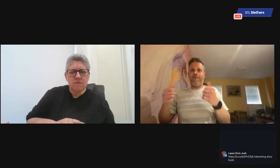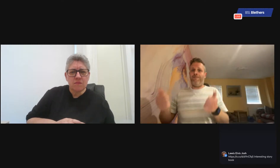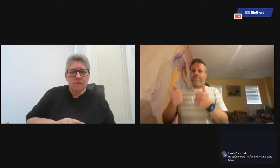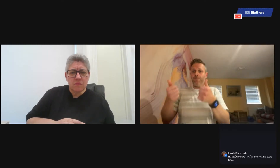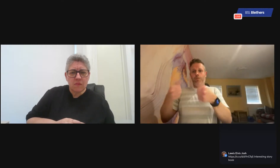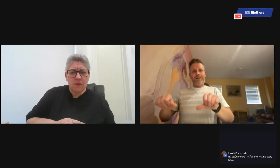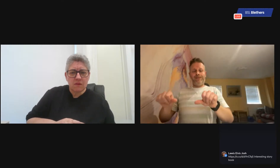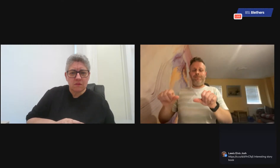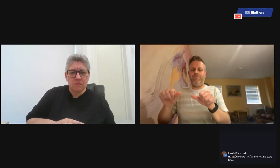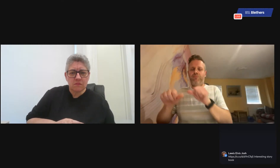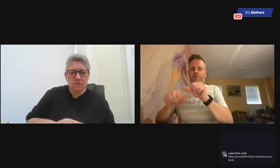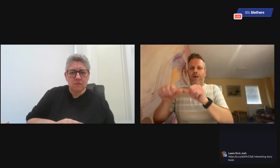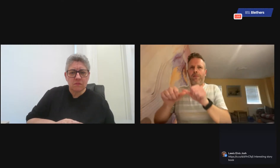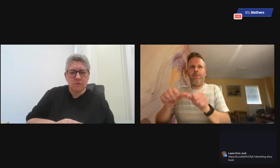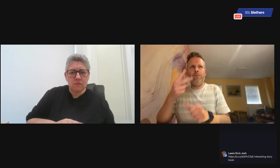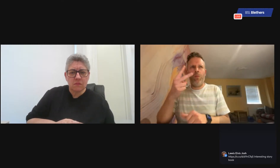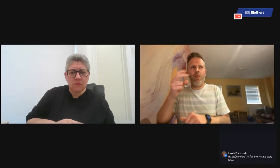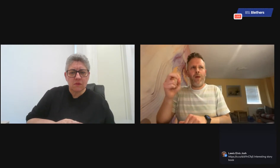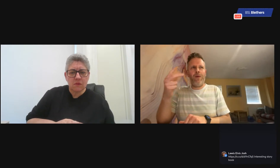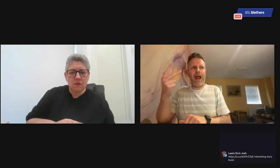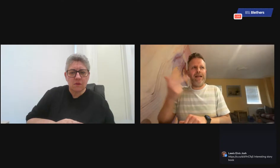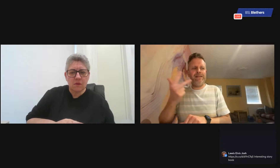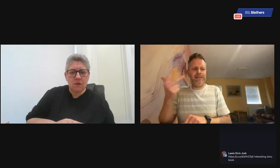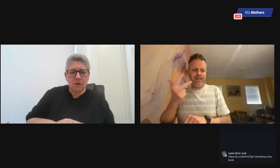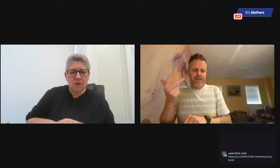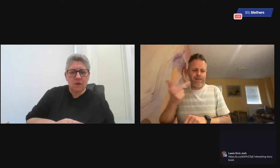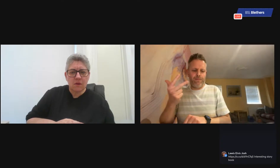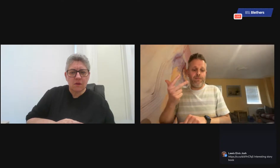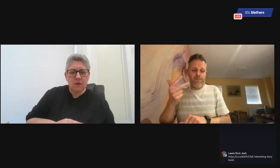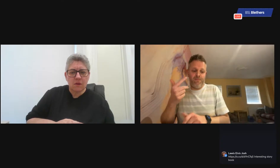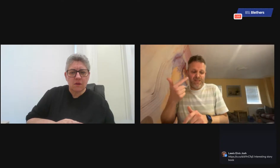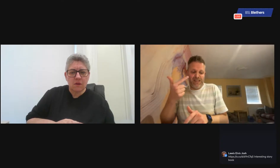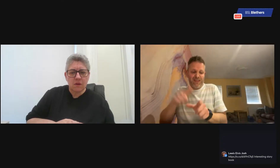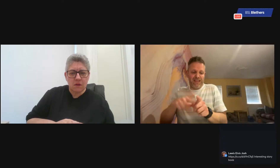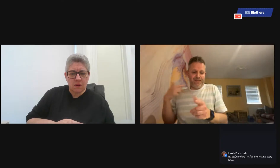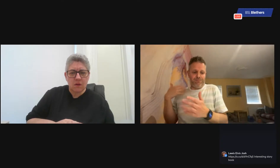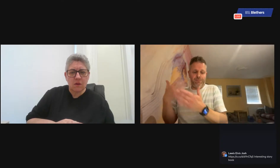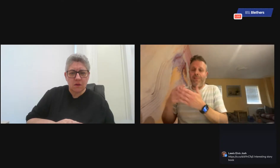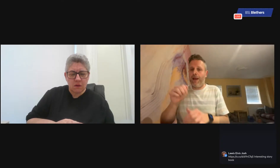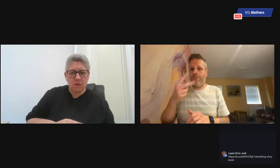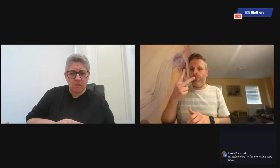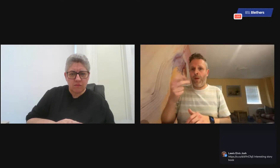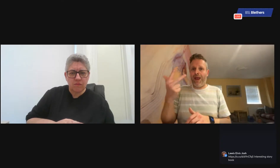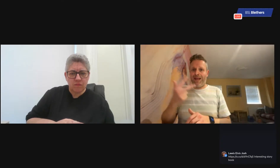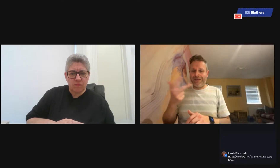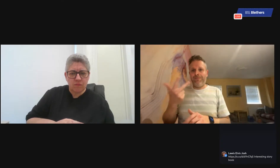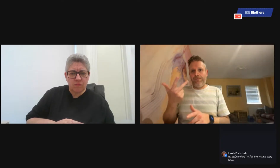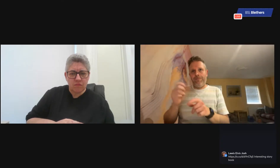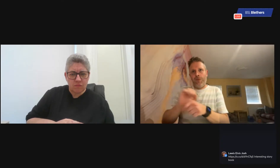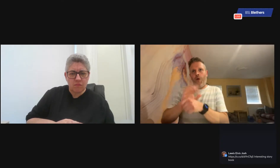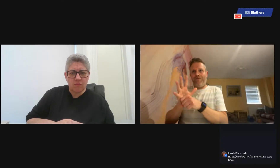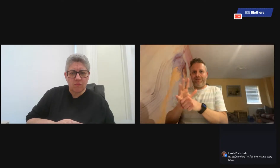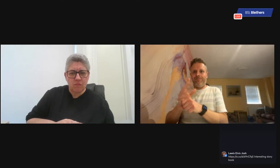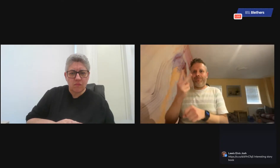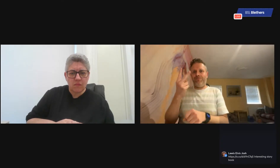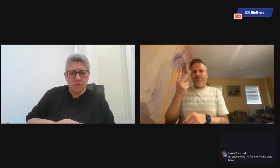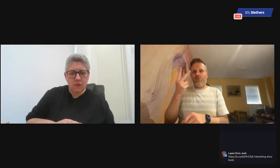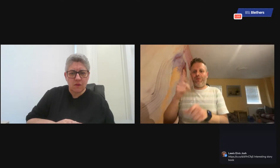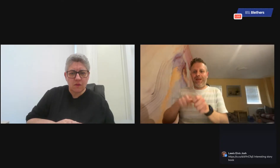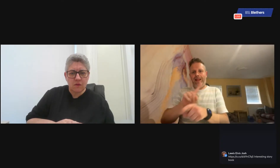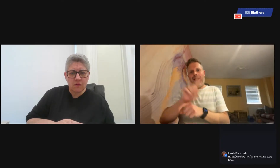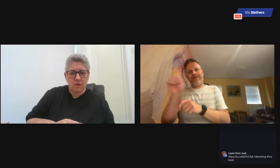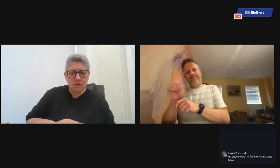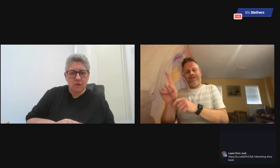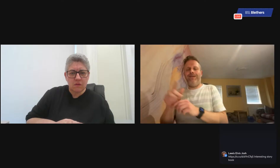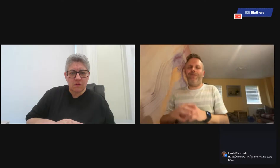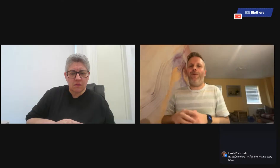did COVID affect you? Oh, now let me think of when I got my license, actually. I think it was 2018, 7 years, yeah. So